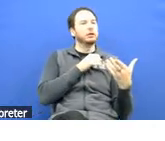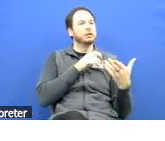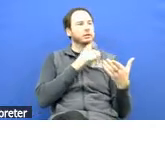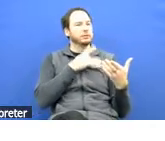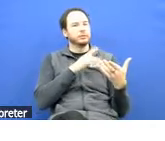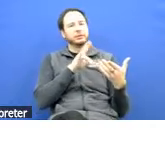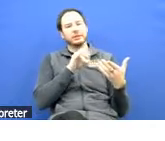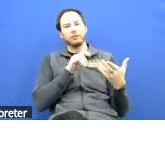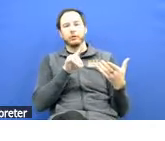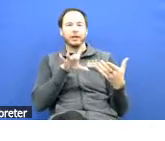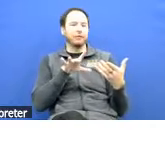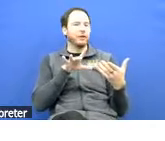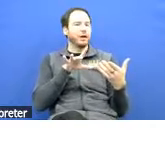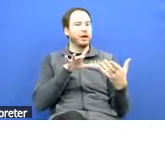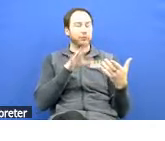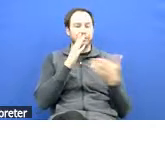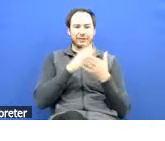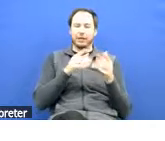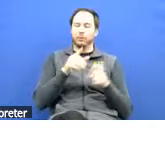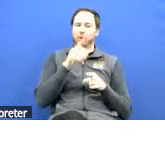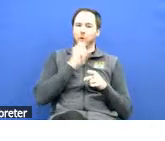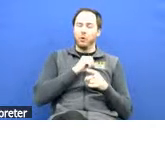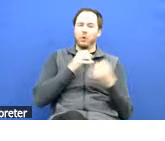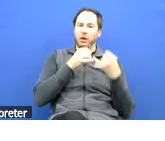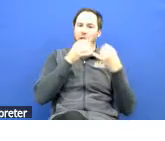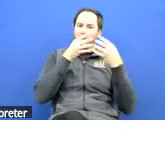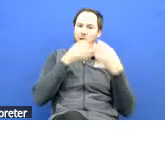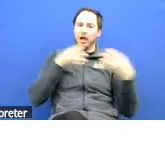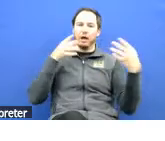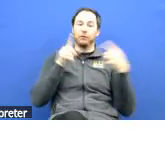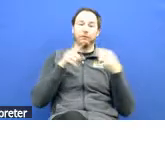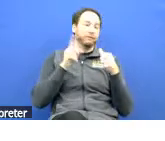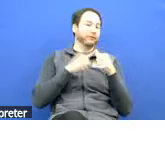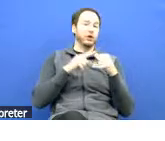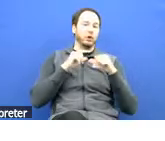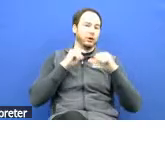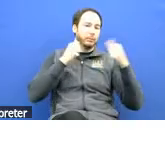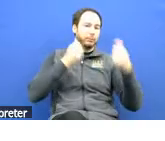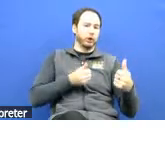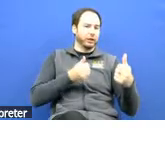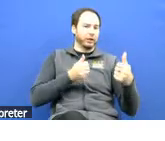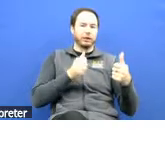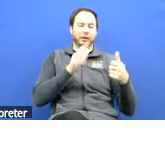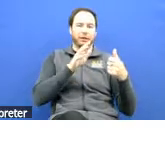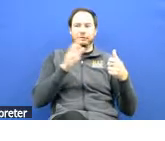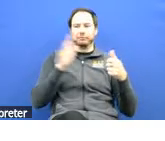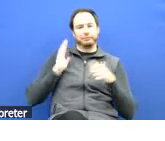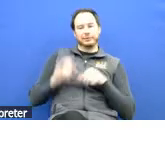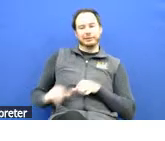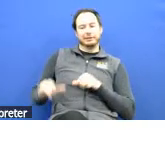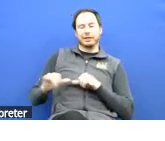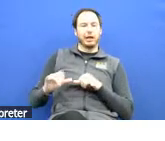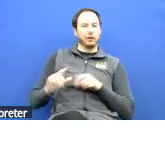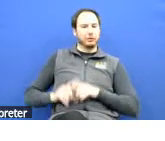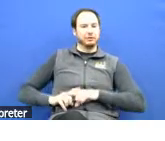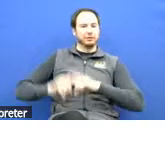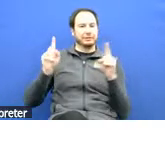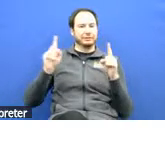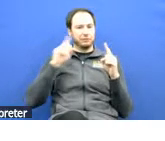80 or more years. When they were first put in, the standards were different for